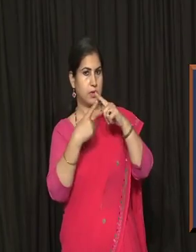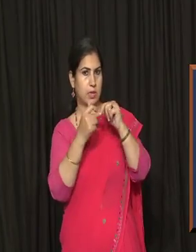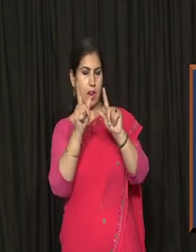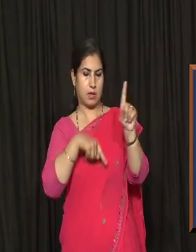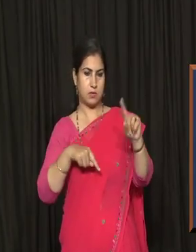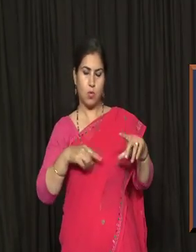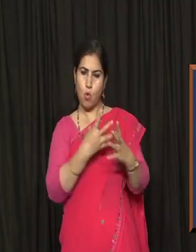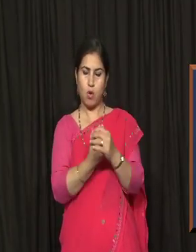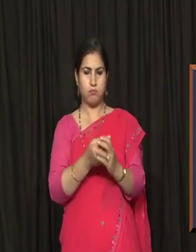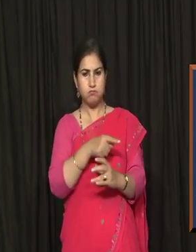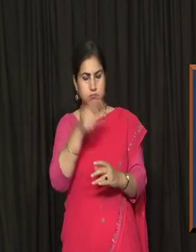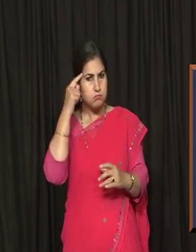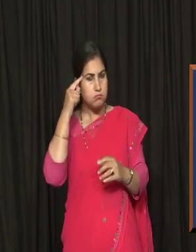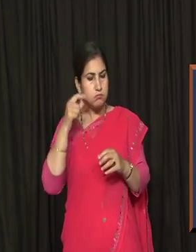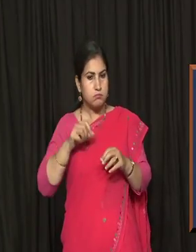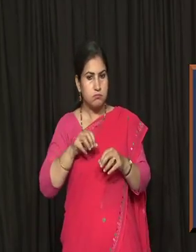developed among the people of Italy.